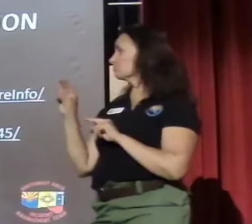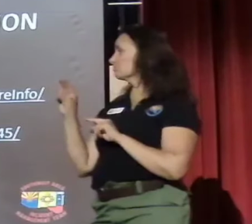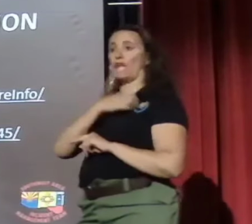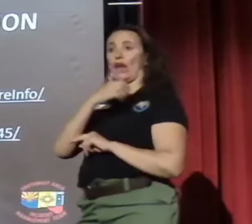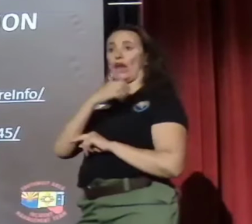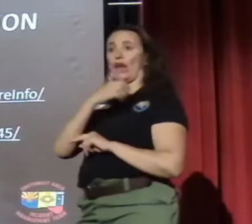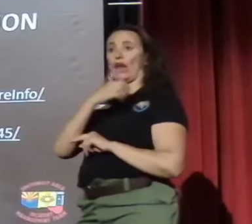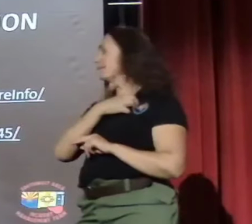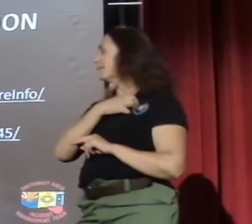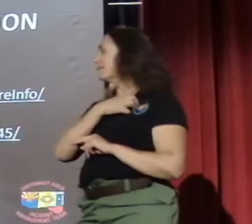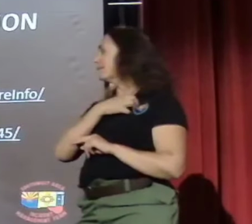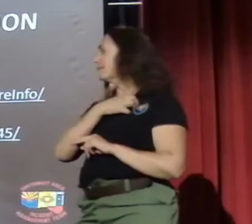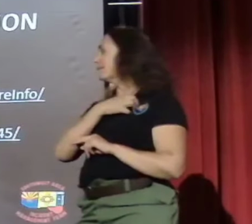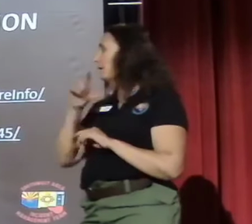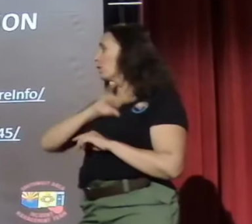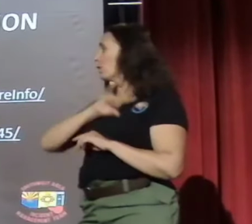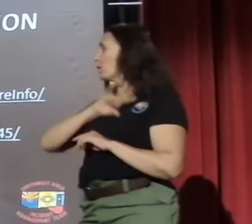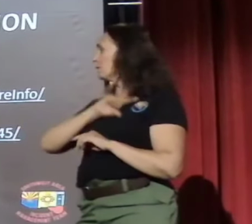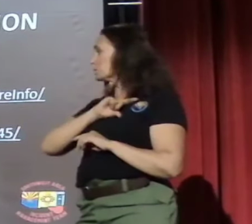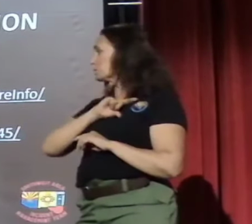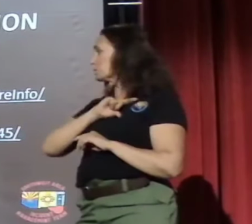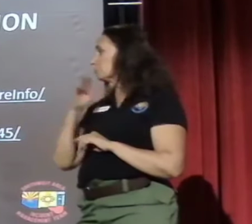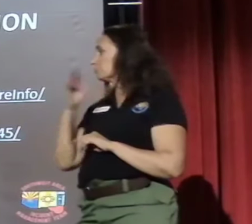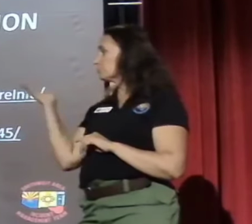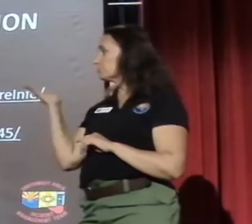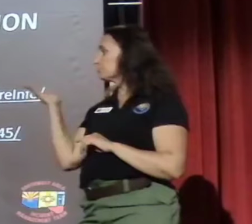law enforcement partners in the room.